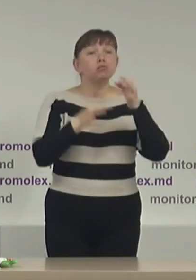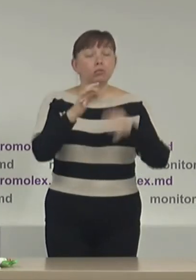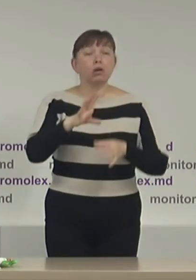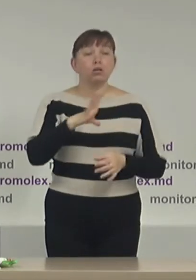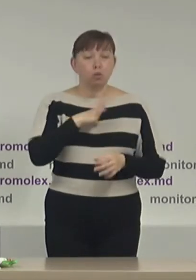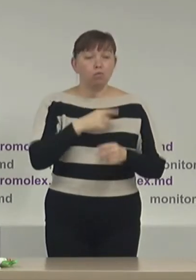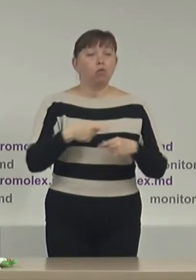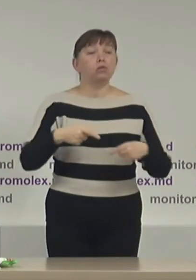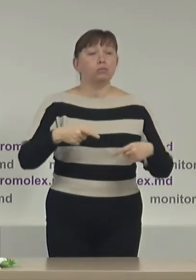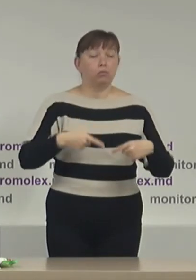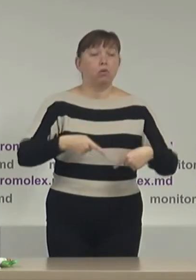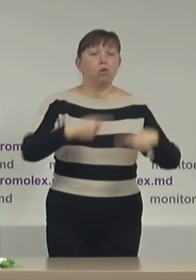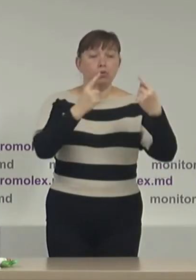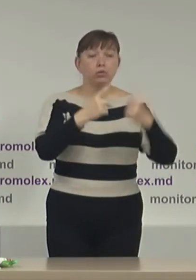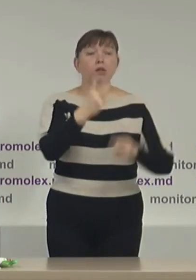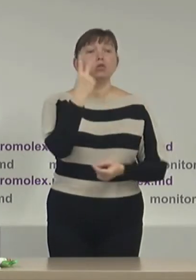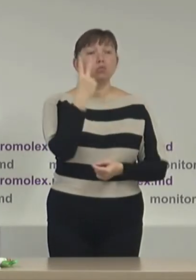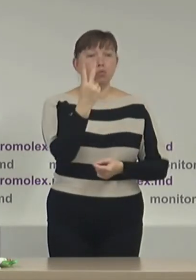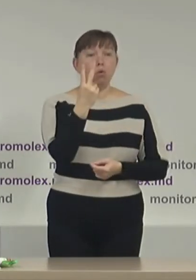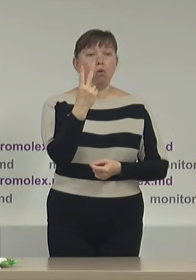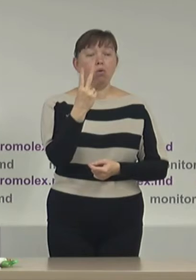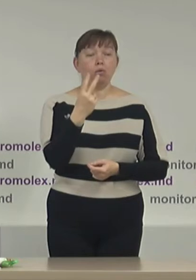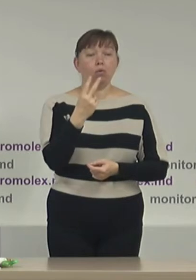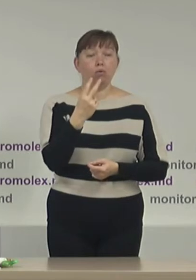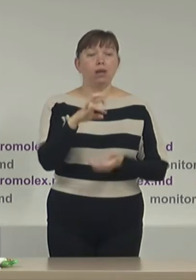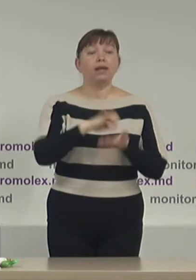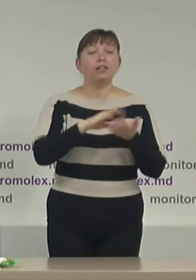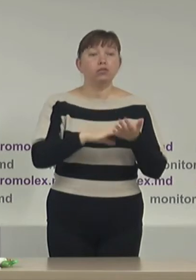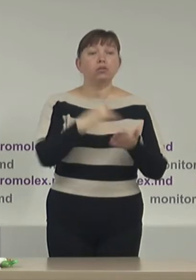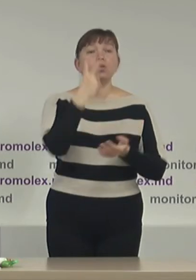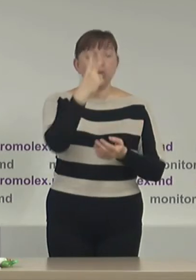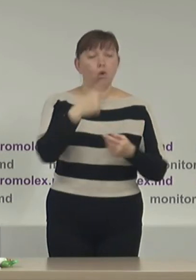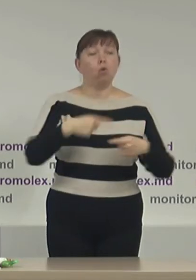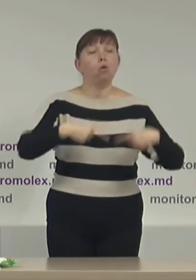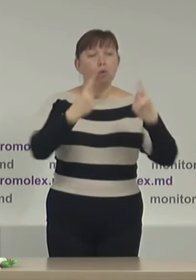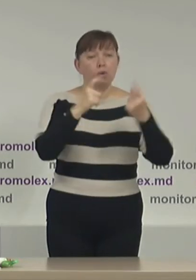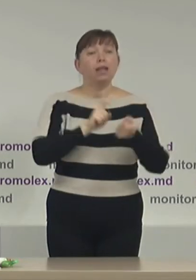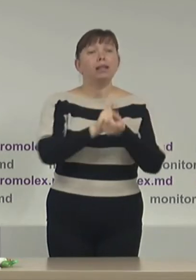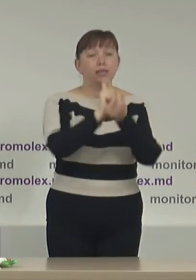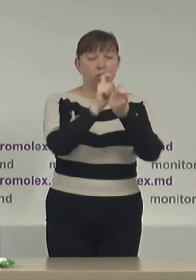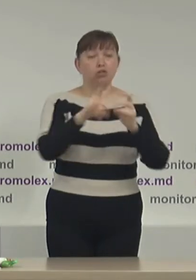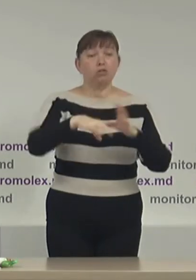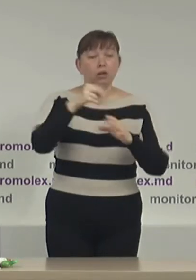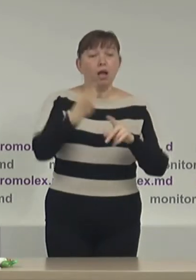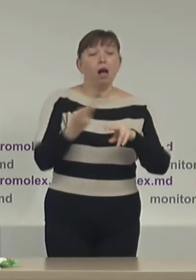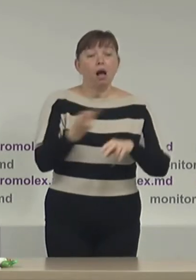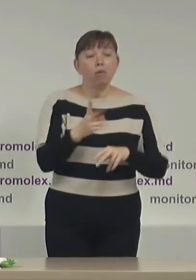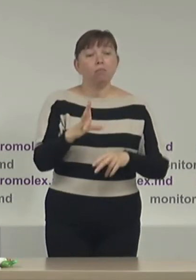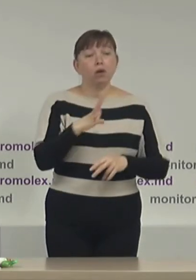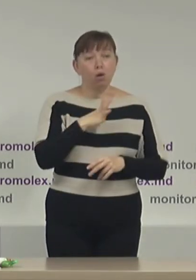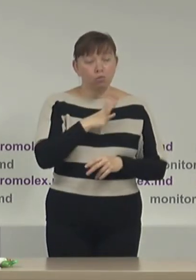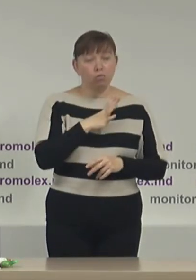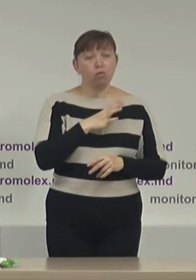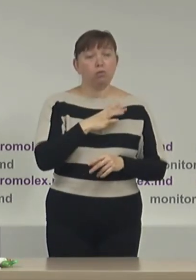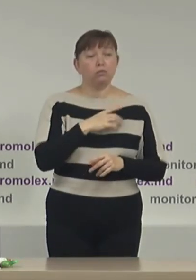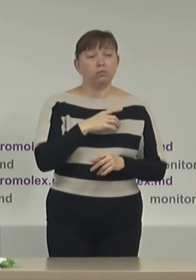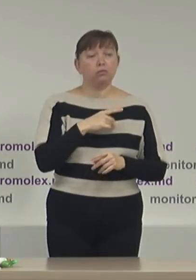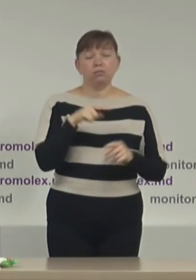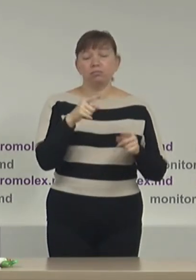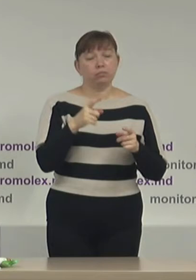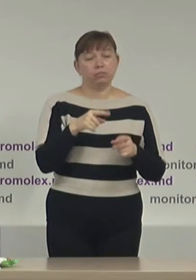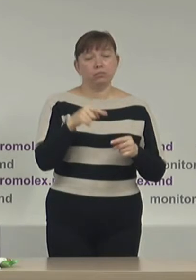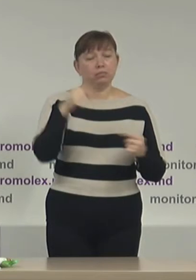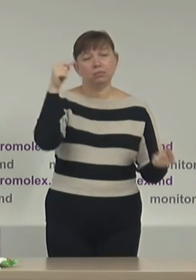bodies. Courts also received, also registered two electoral litigations, and both of them